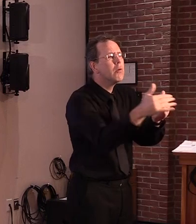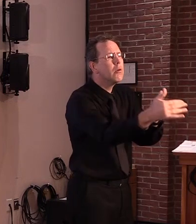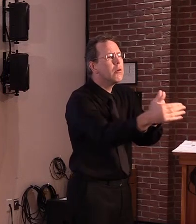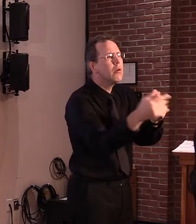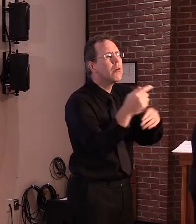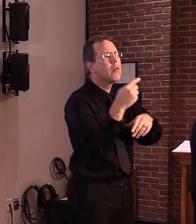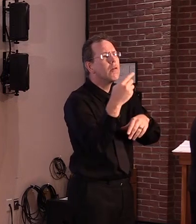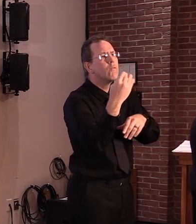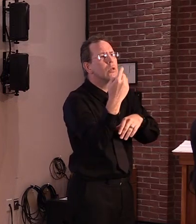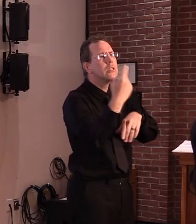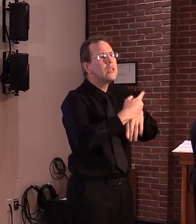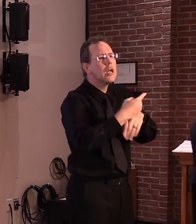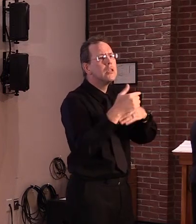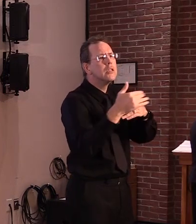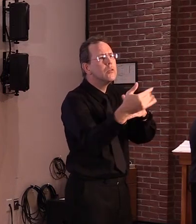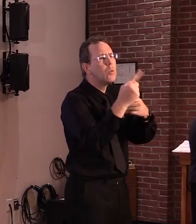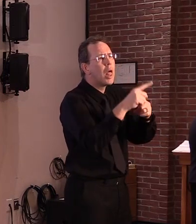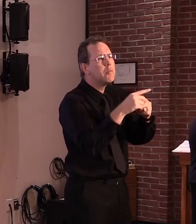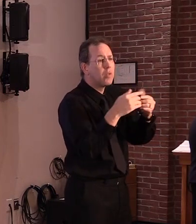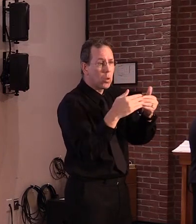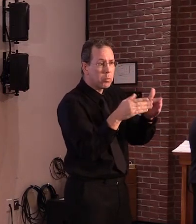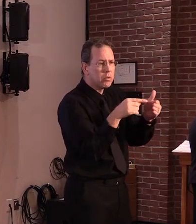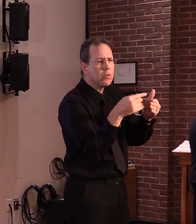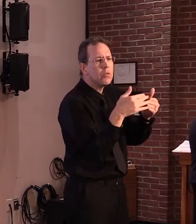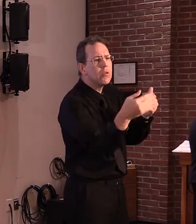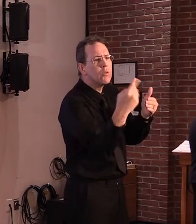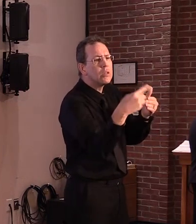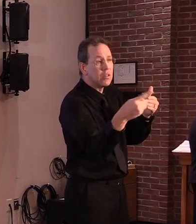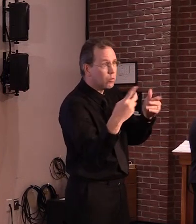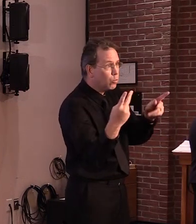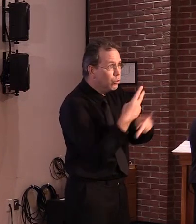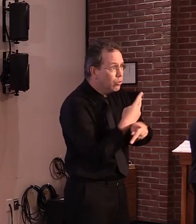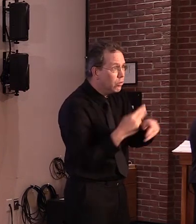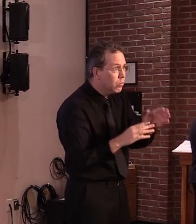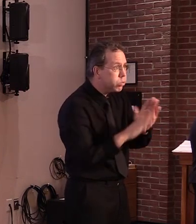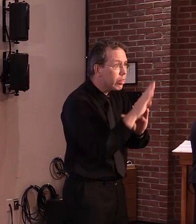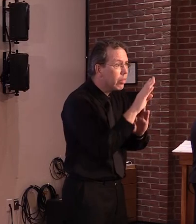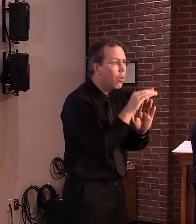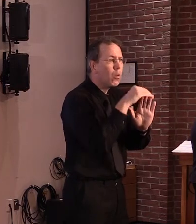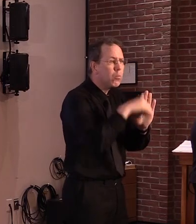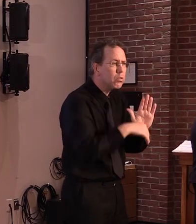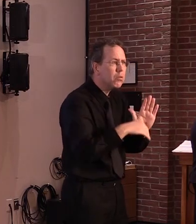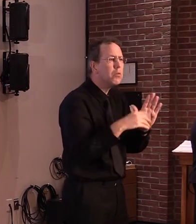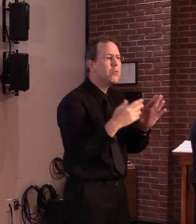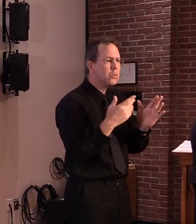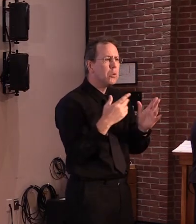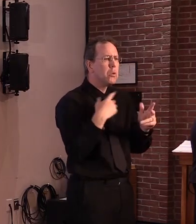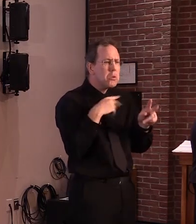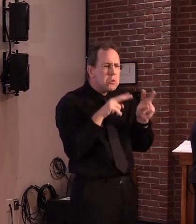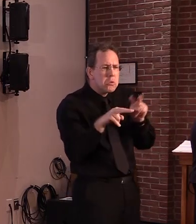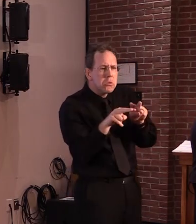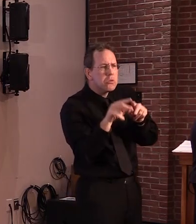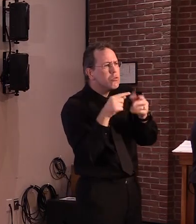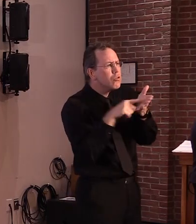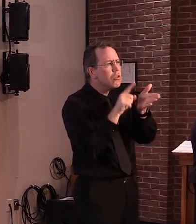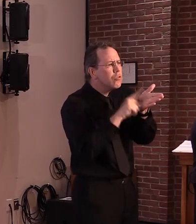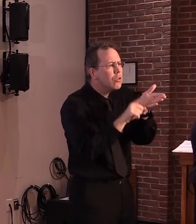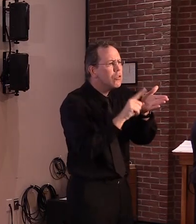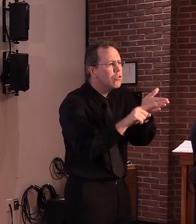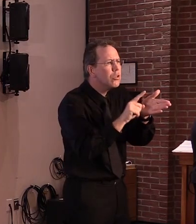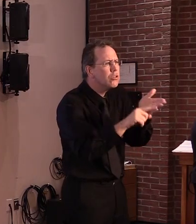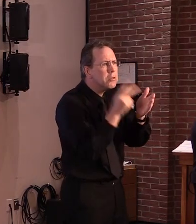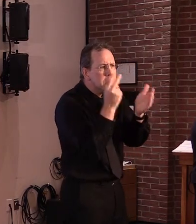isn't viral growth of an unusual or sustained amount. This chart shows that with each turn of the dial that we have